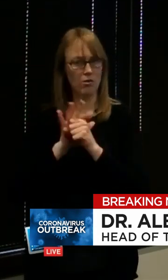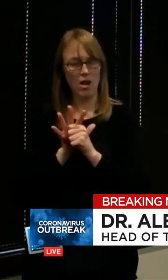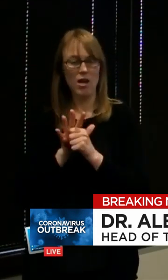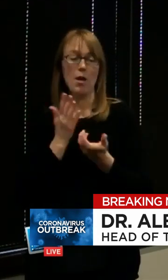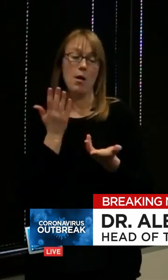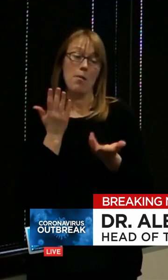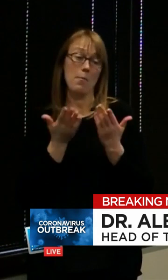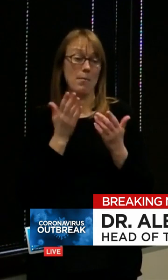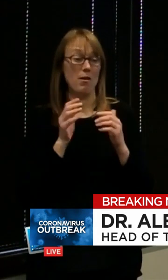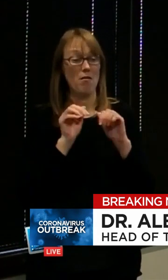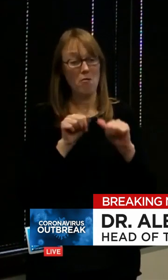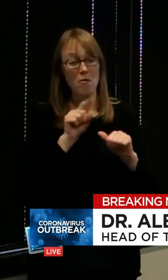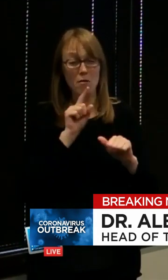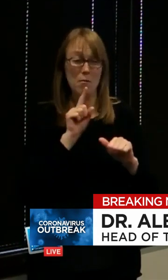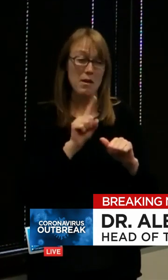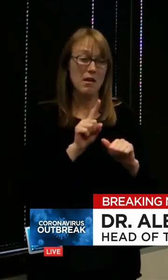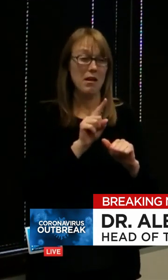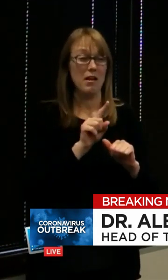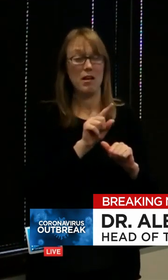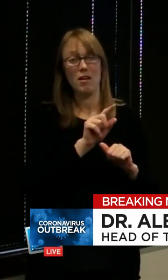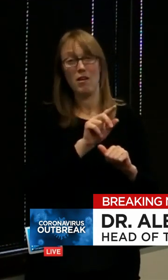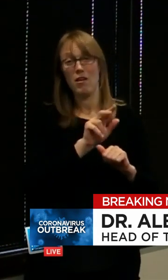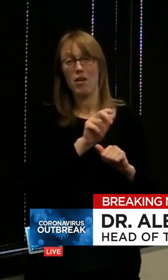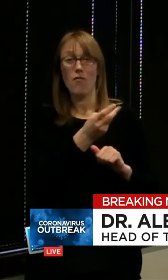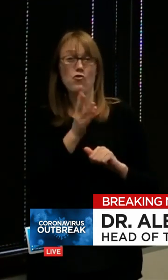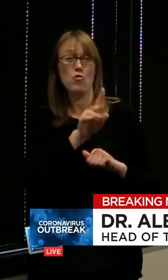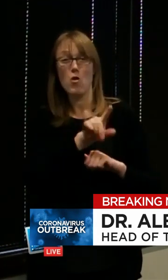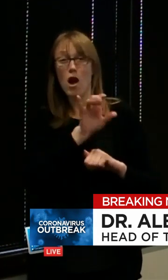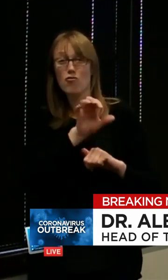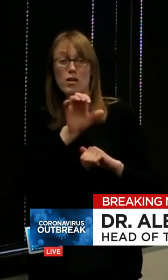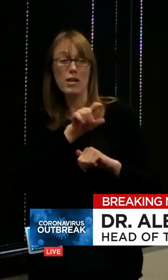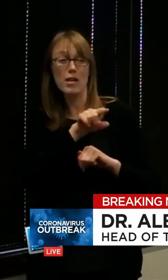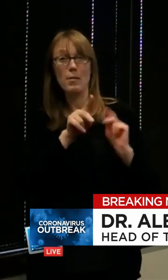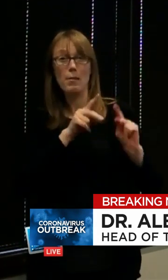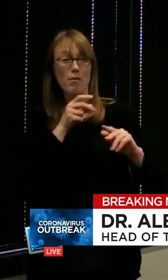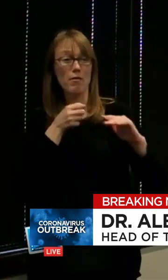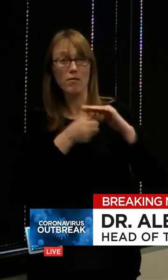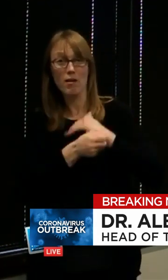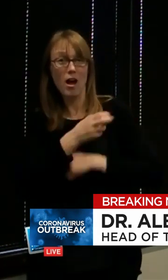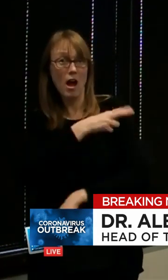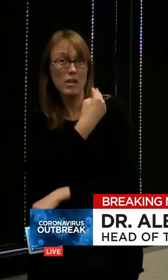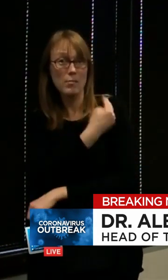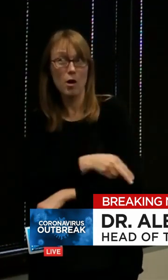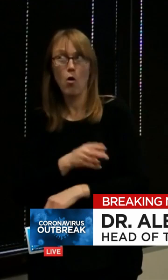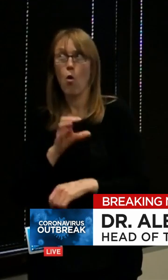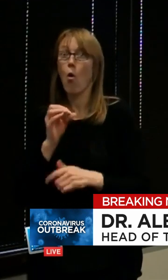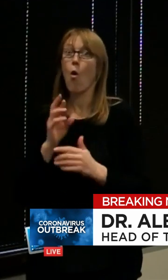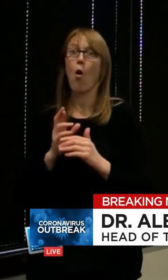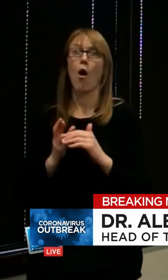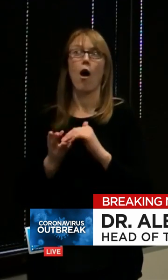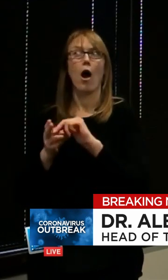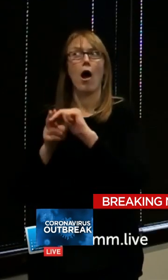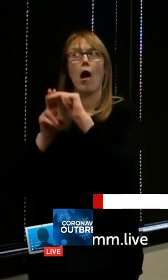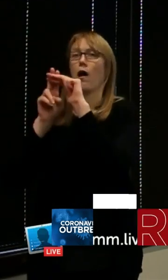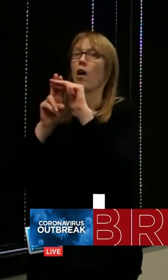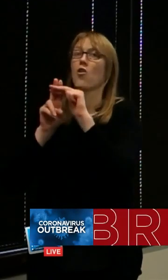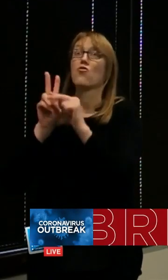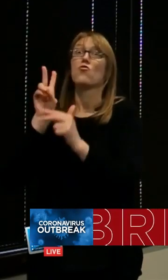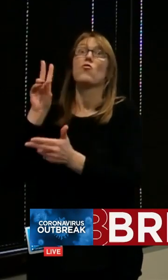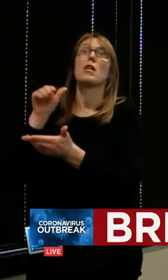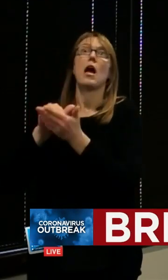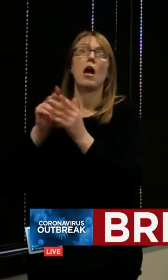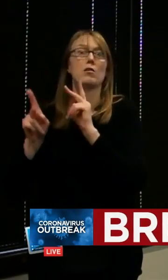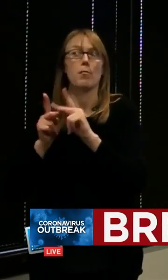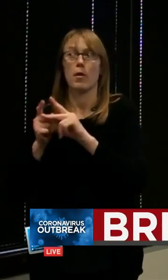hospitalizations up to somewhere over 3,000 if we get into extremis. That